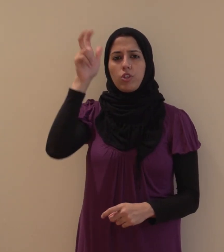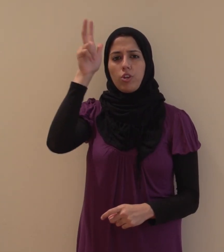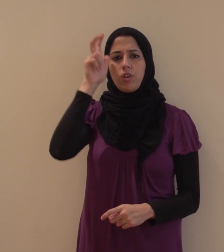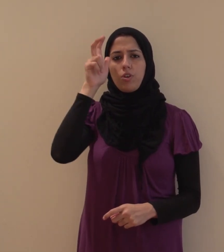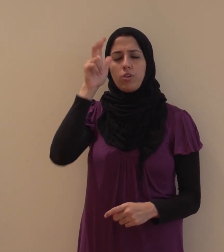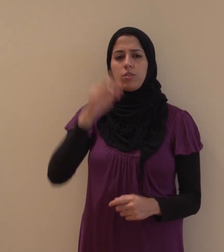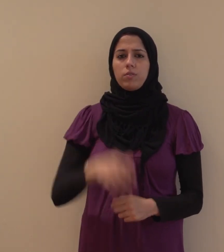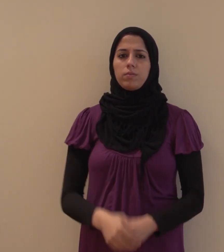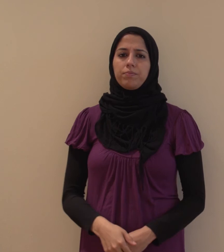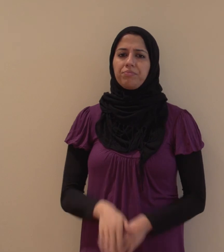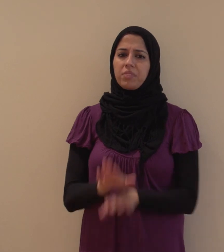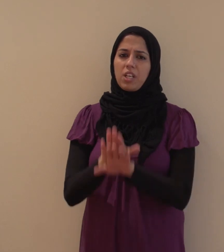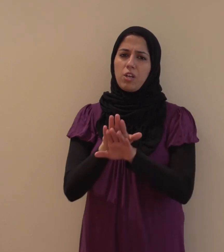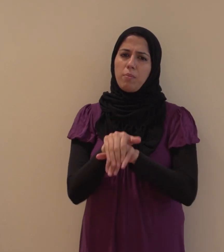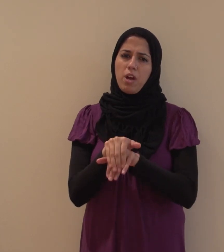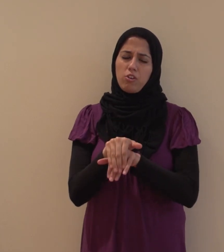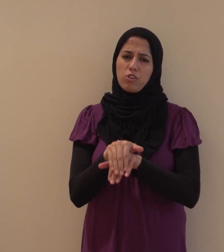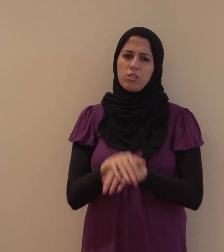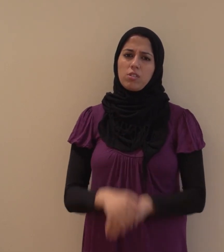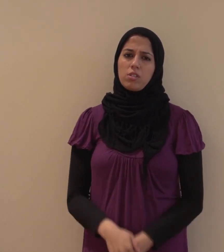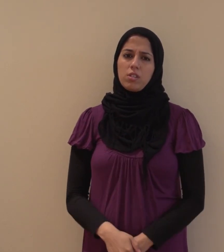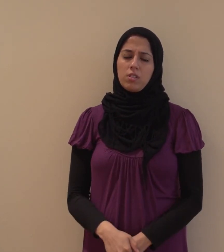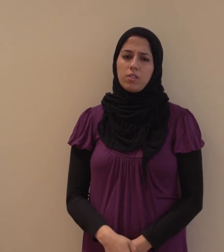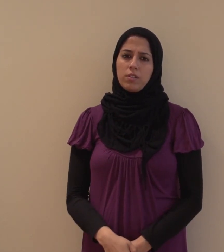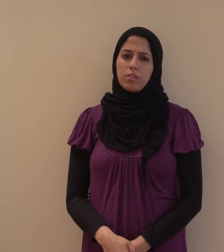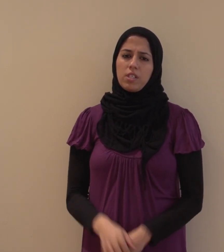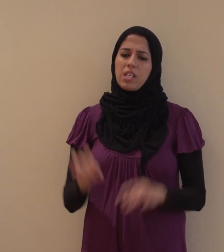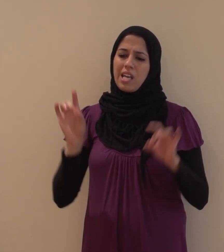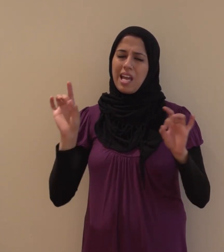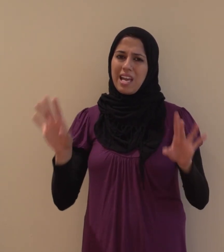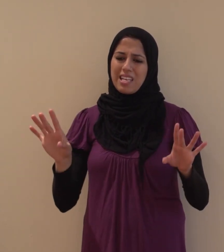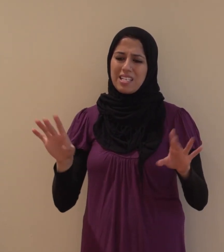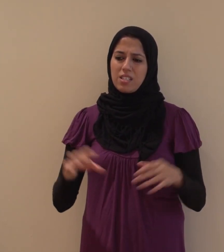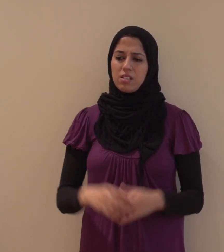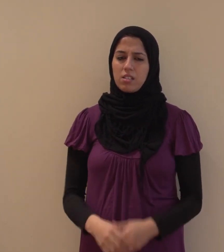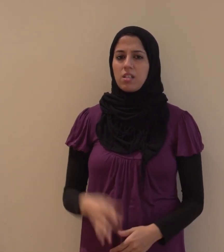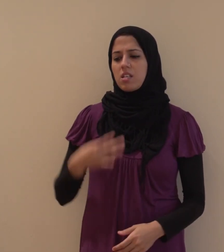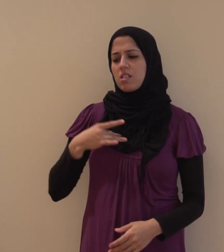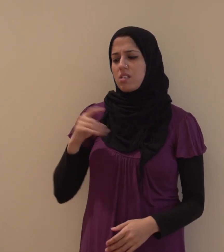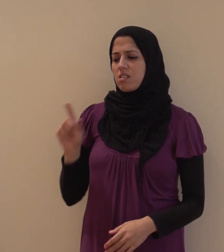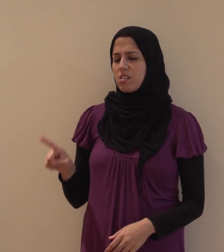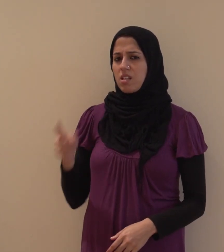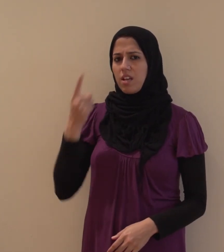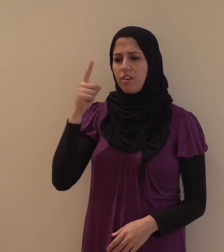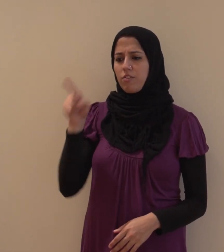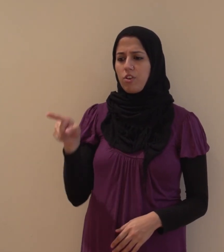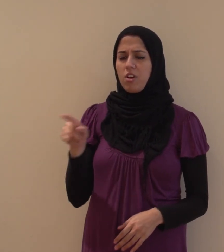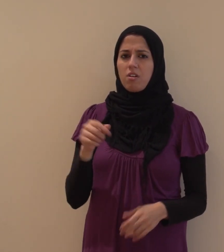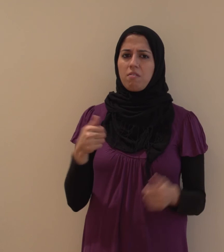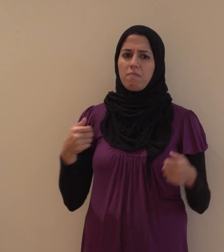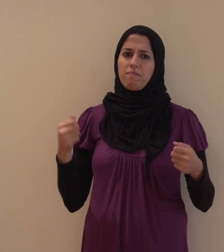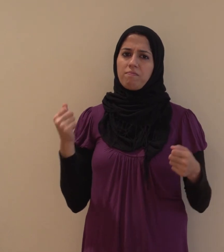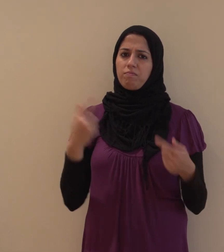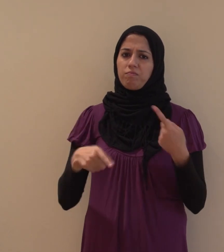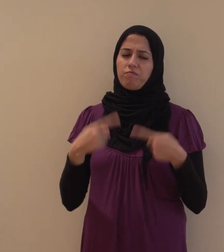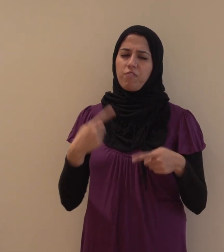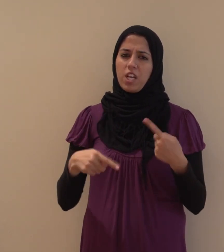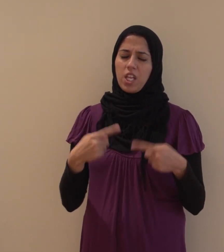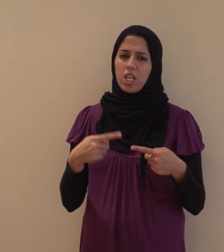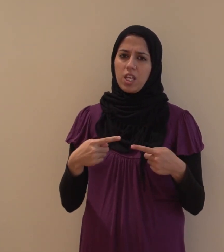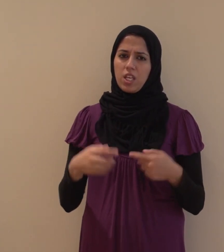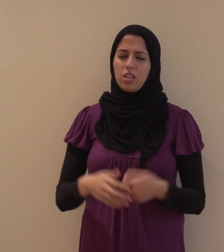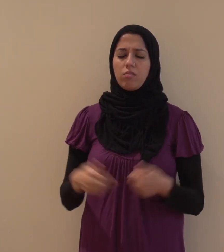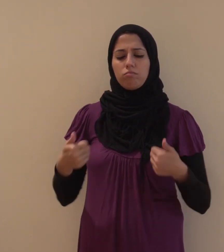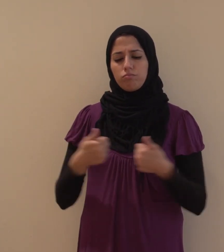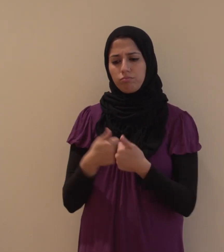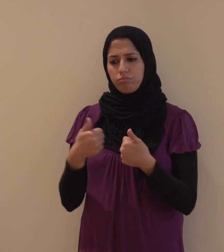Hypocrisy, enmity, hatred, not liking others, fighting with other people. All those things we can correct,